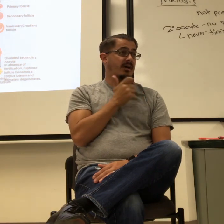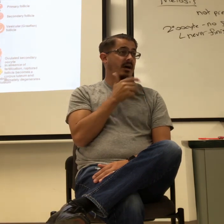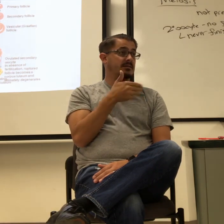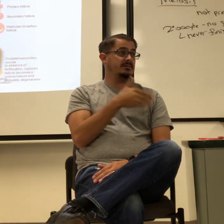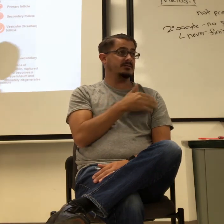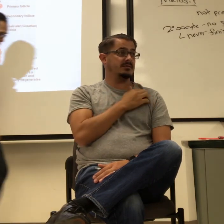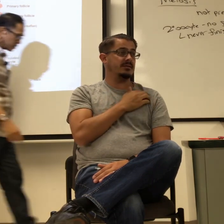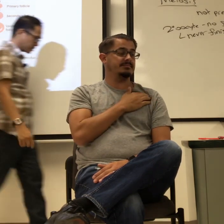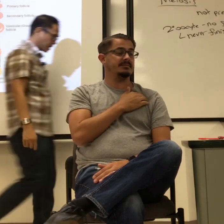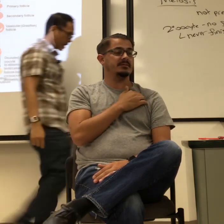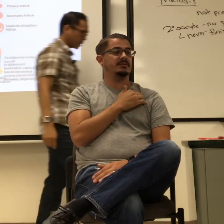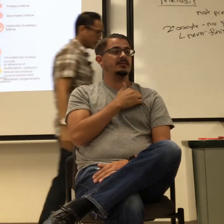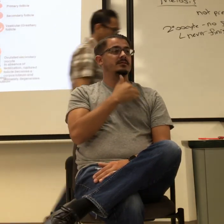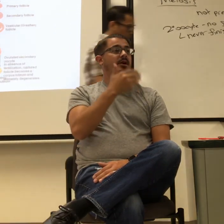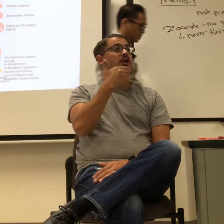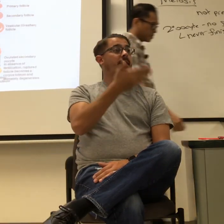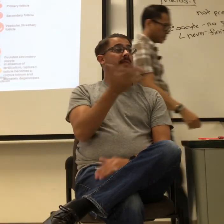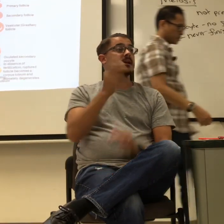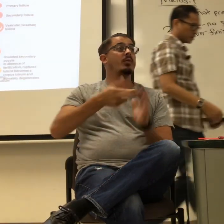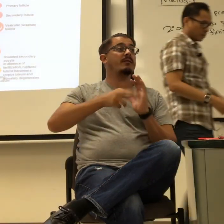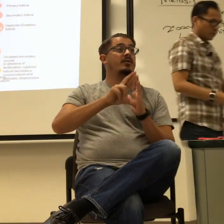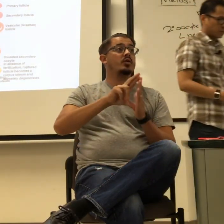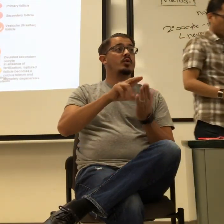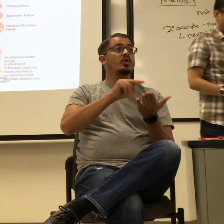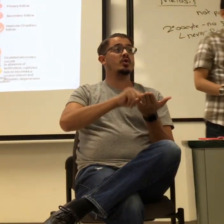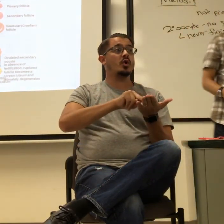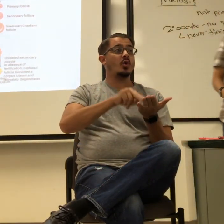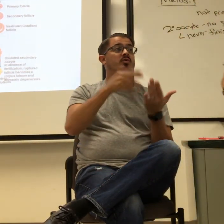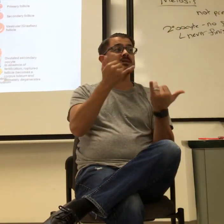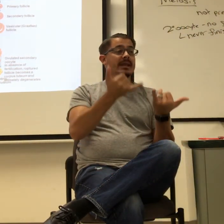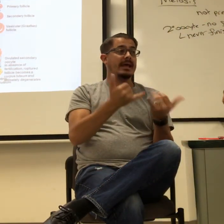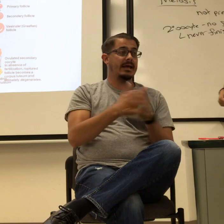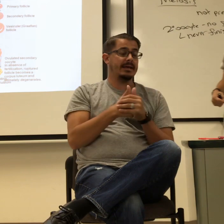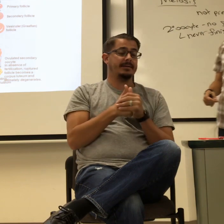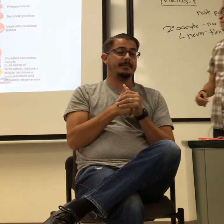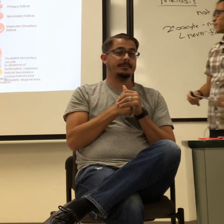it's a good thing to go over your notes today, what you want to do.